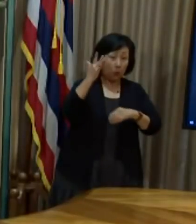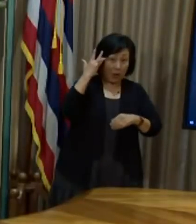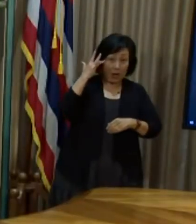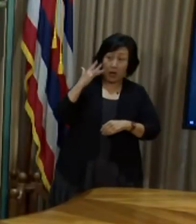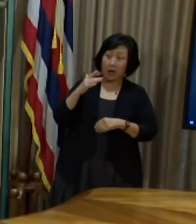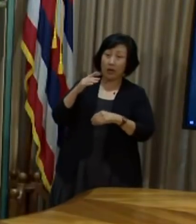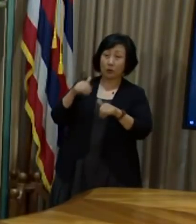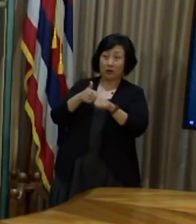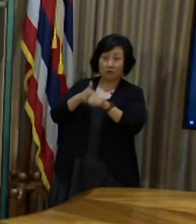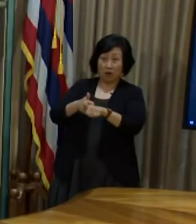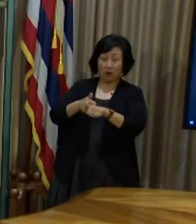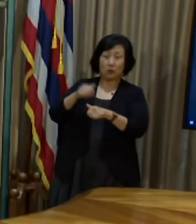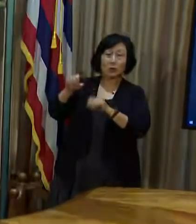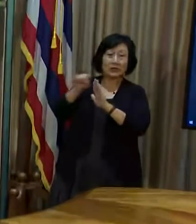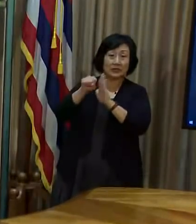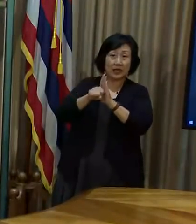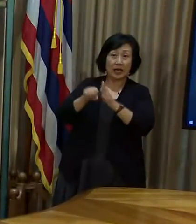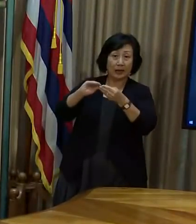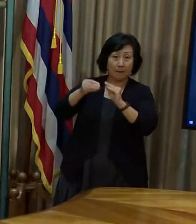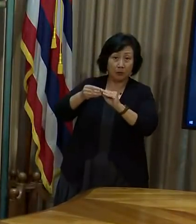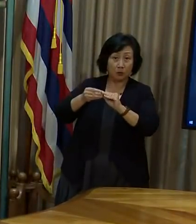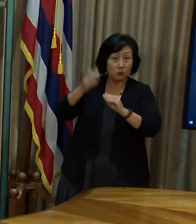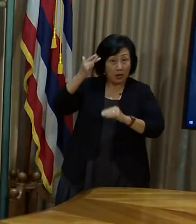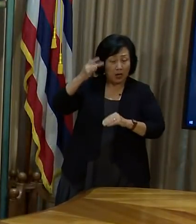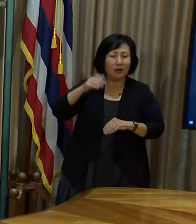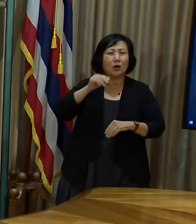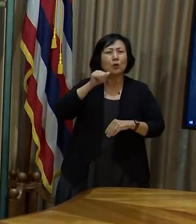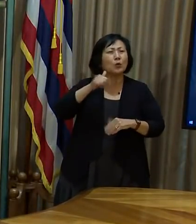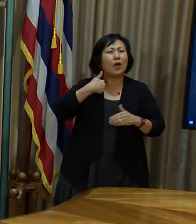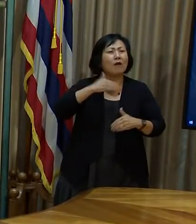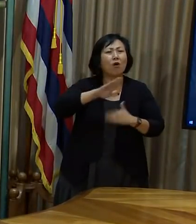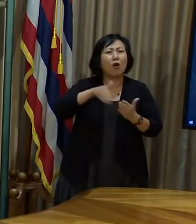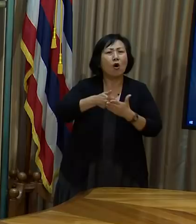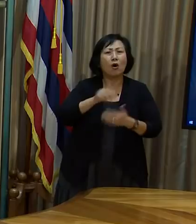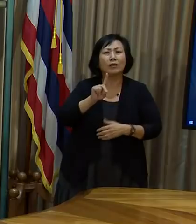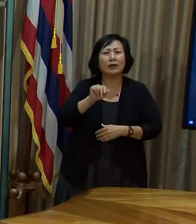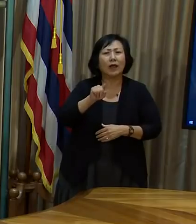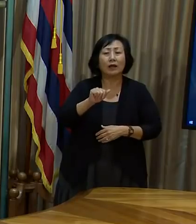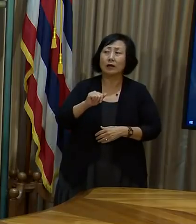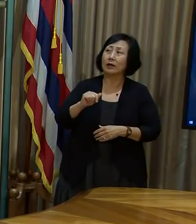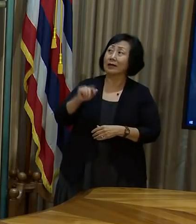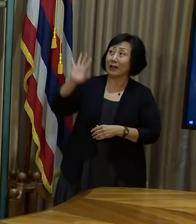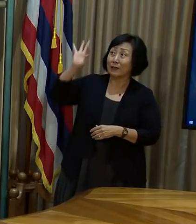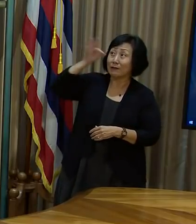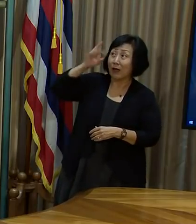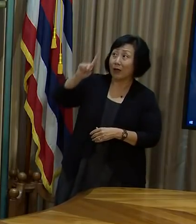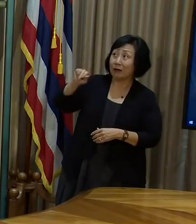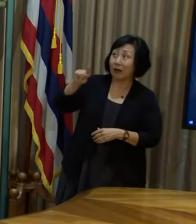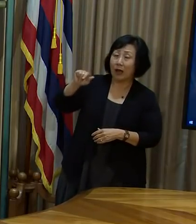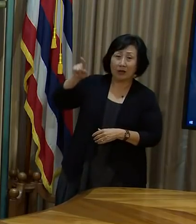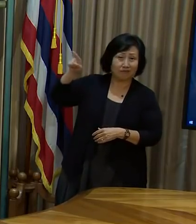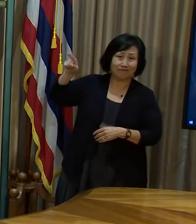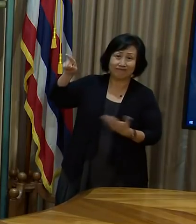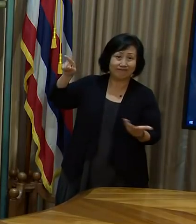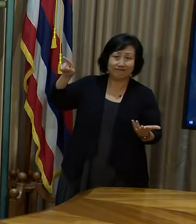have all the data, especially the federal data, is not,